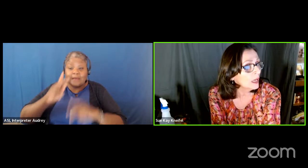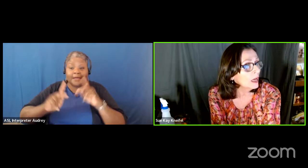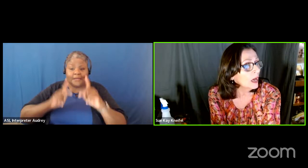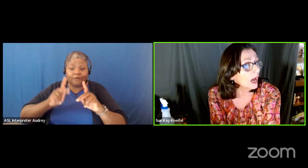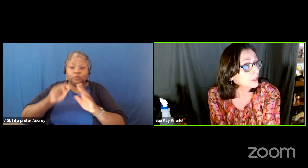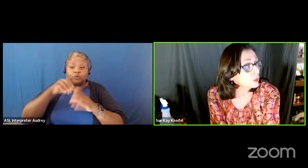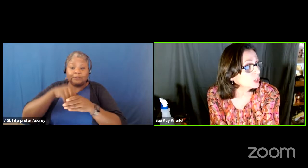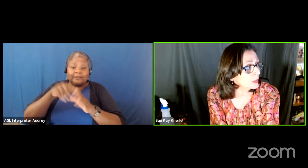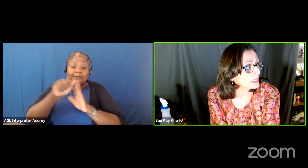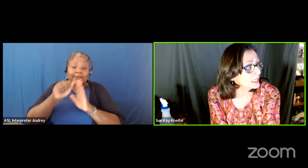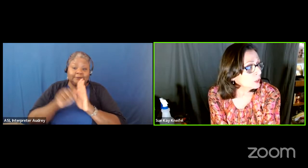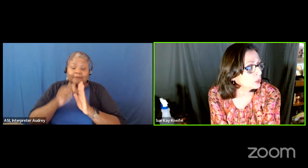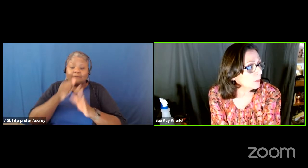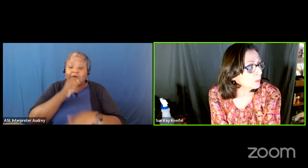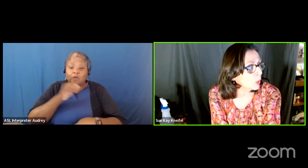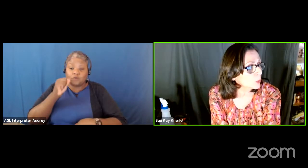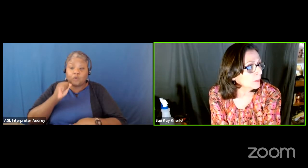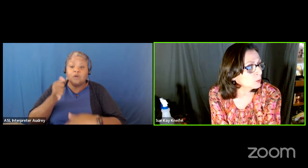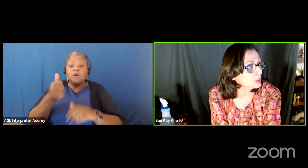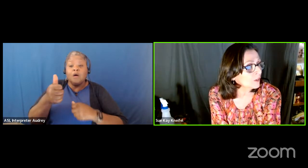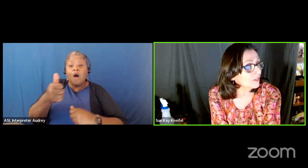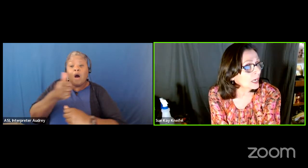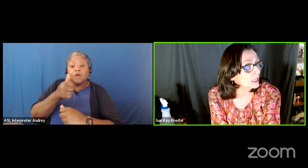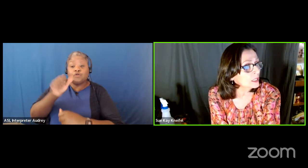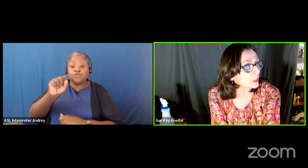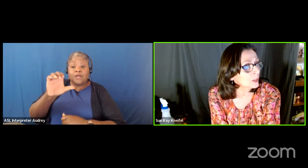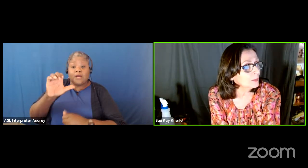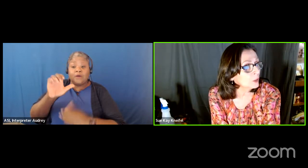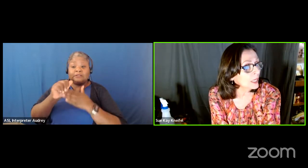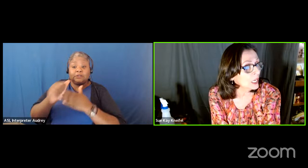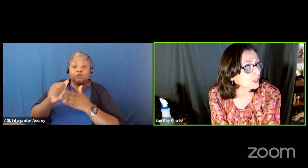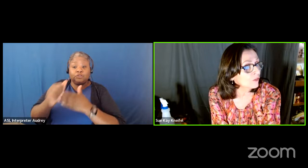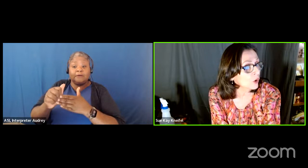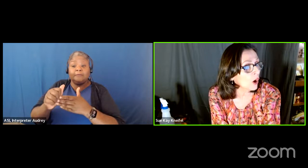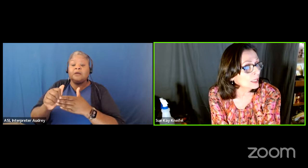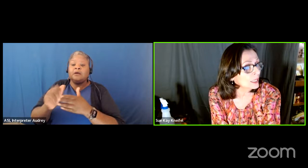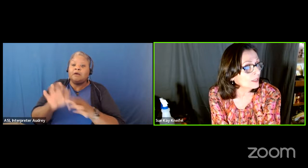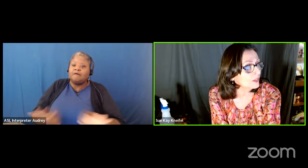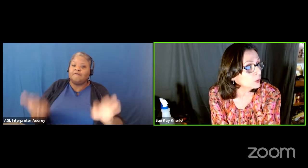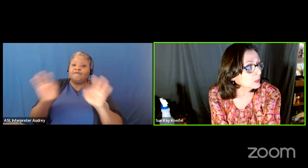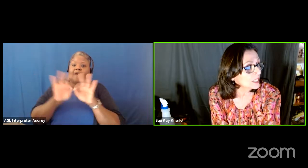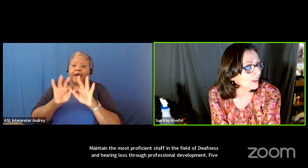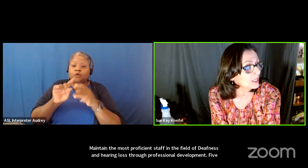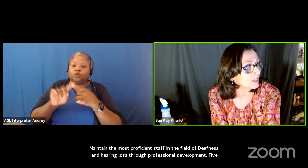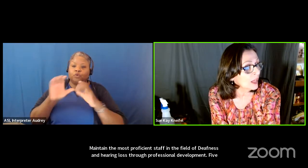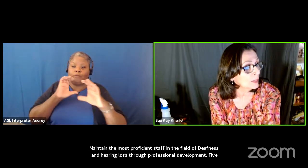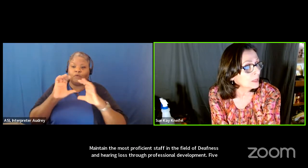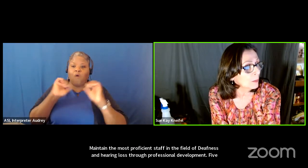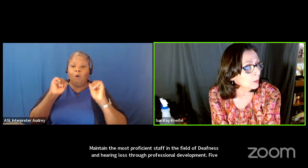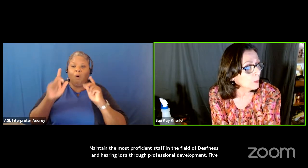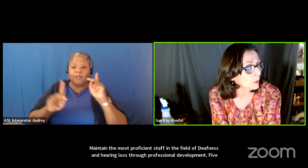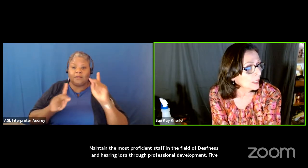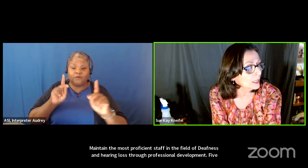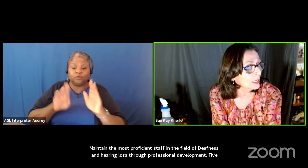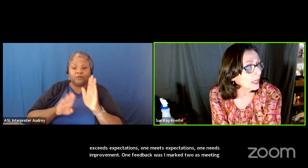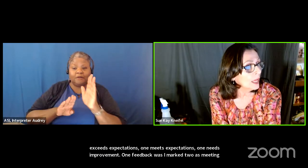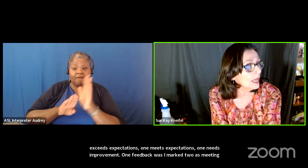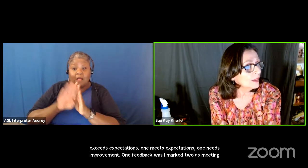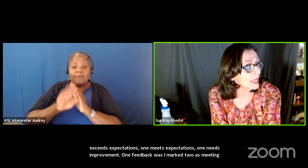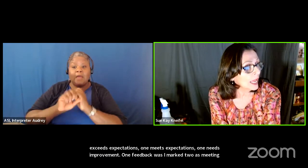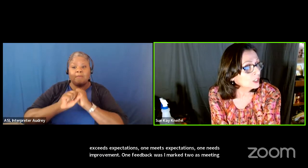Arizona. Under Sherry's leadership, programs which are vital to communication for all individuals have been developed and